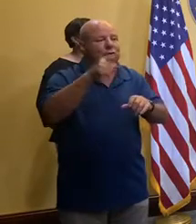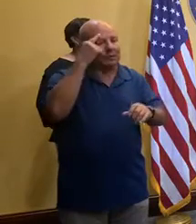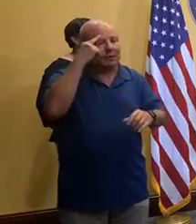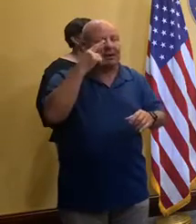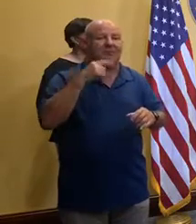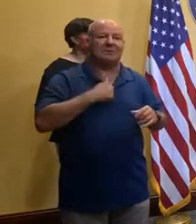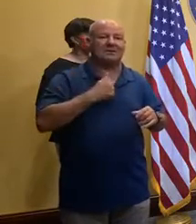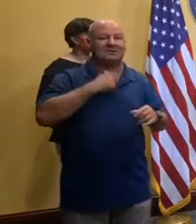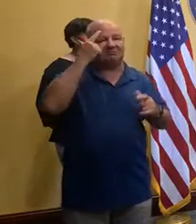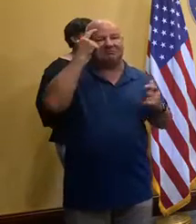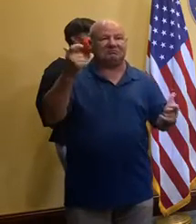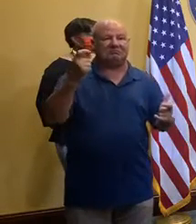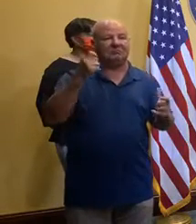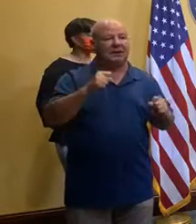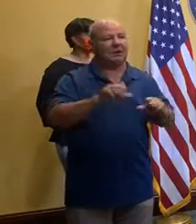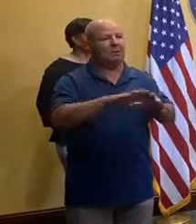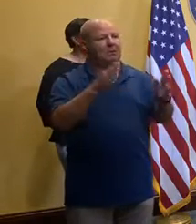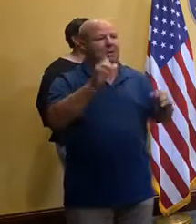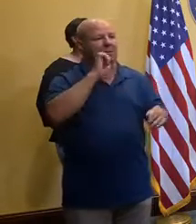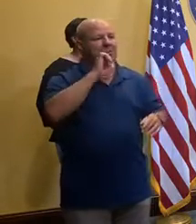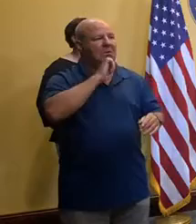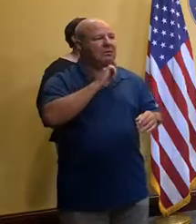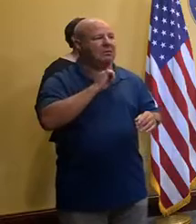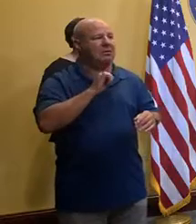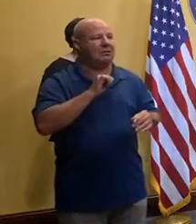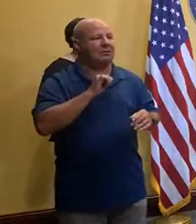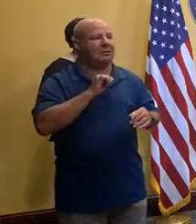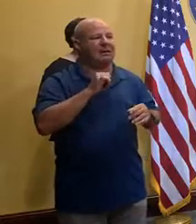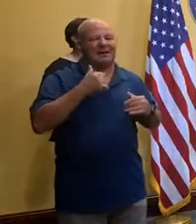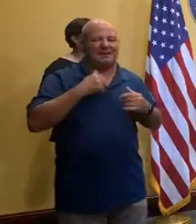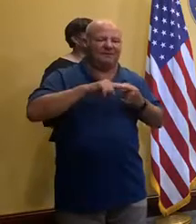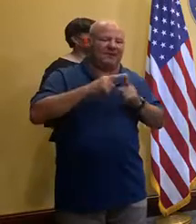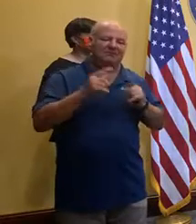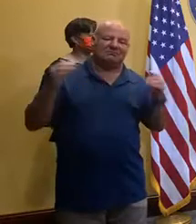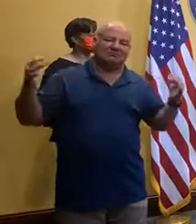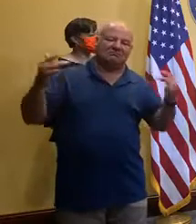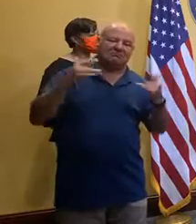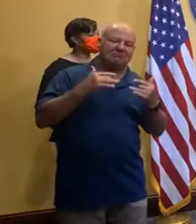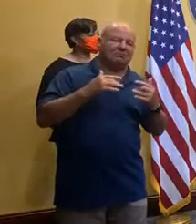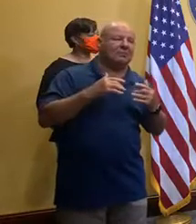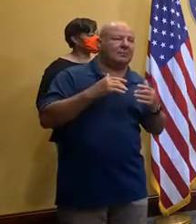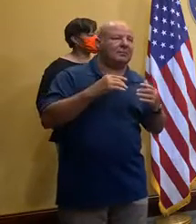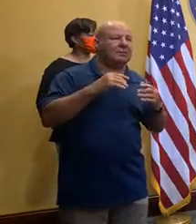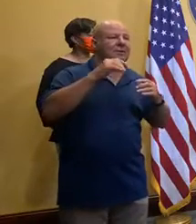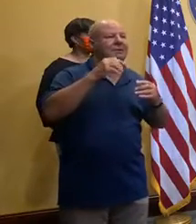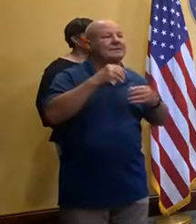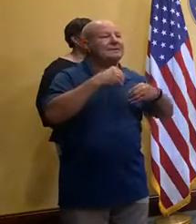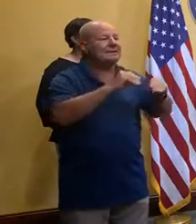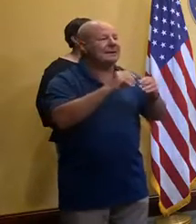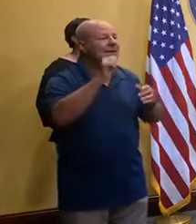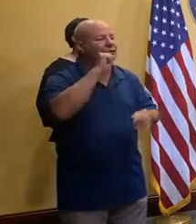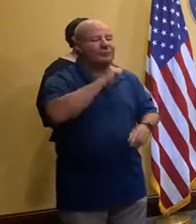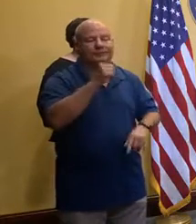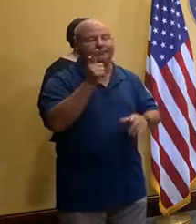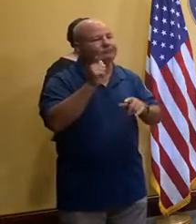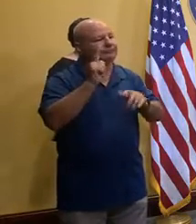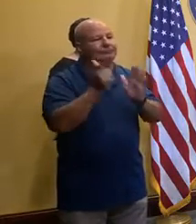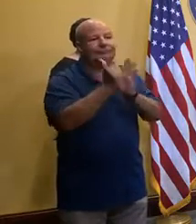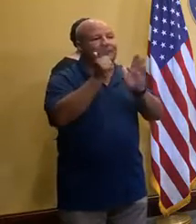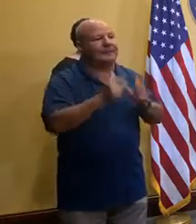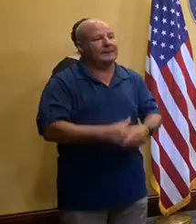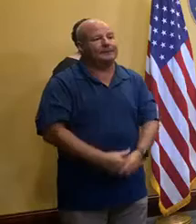temporary basis in a makeshift like way, thinking that you're just having friends over, you're selling drinks. You can't do that,